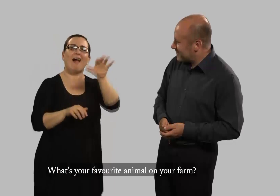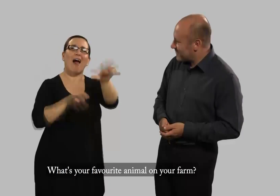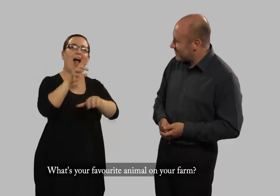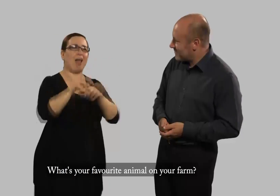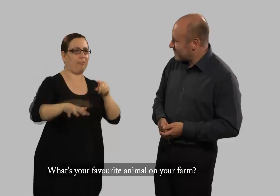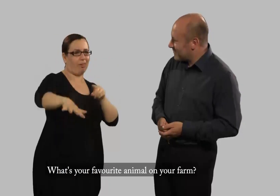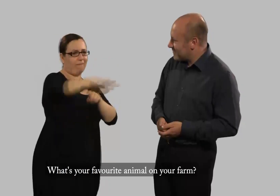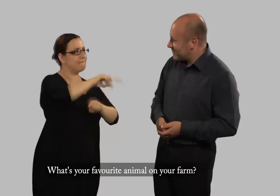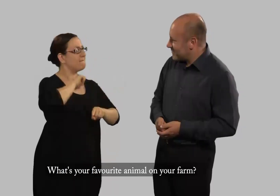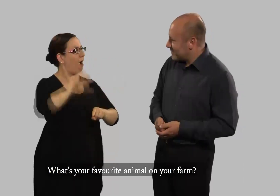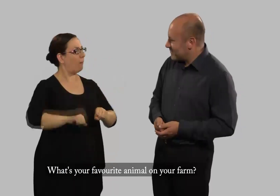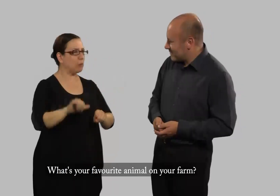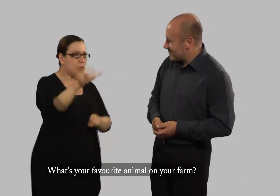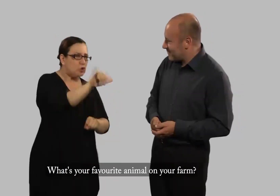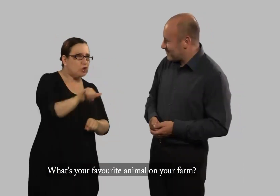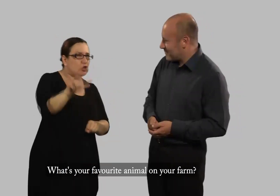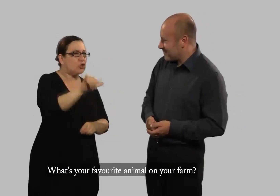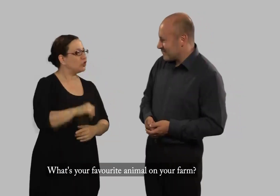What's your favourite animal on your farm?